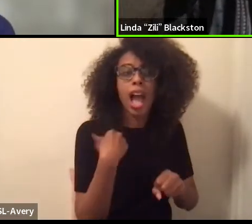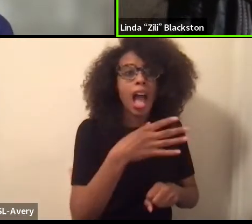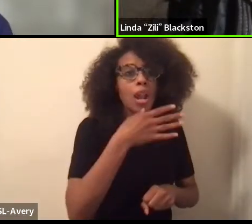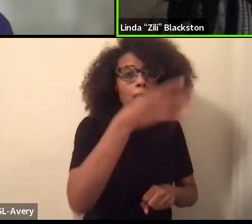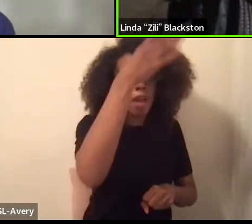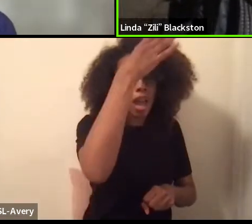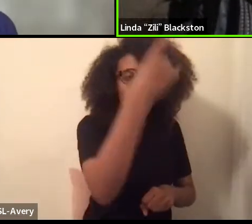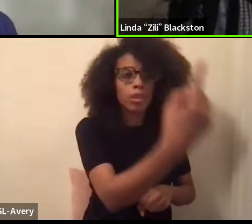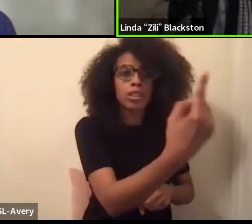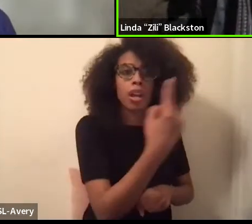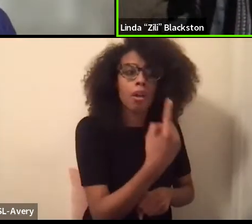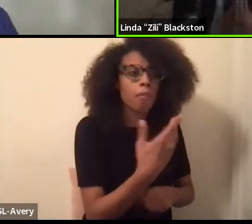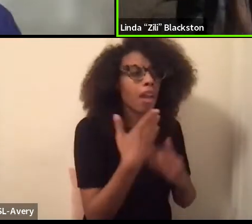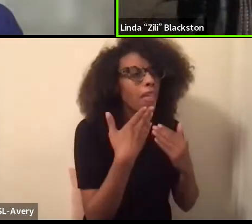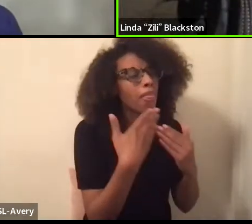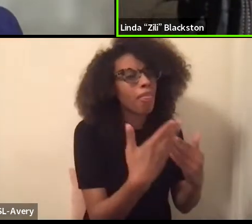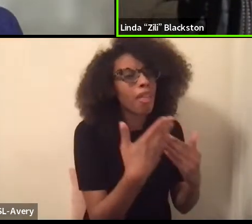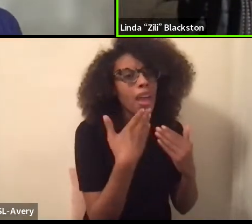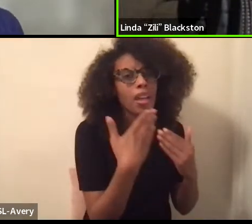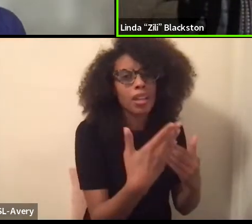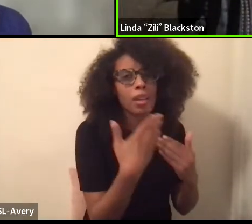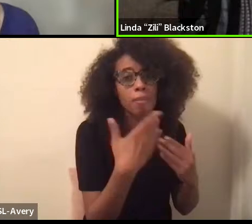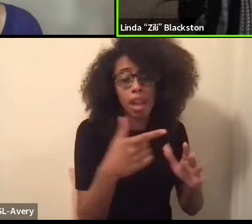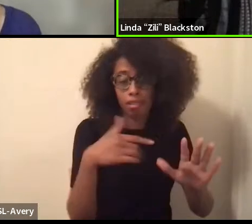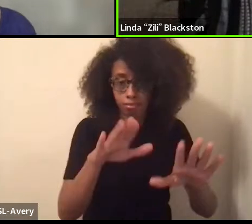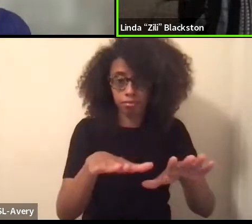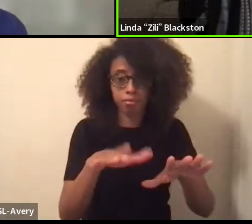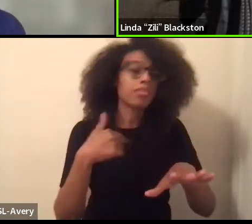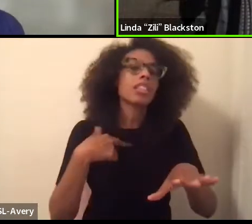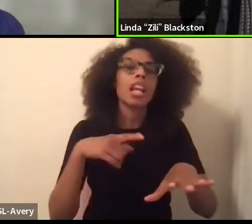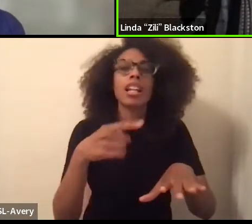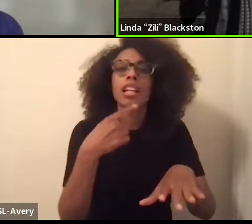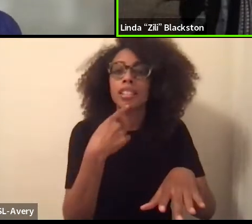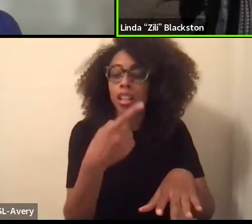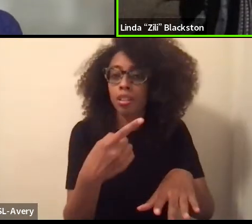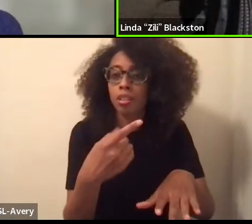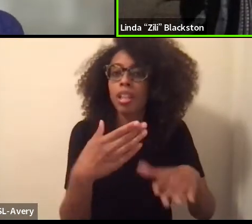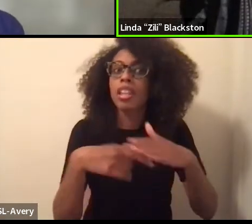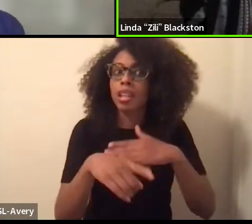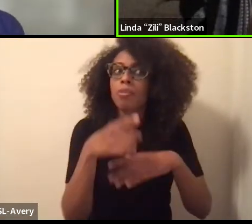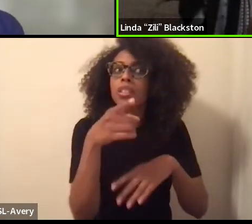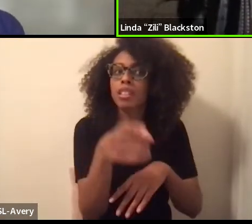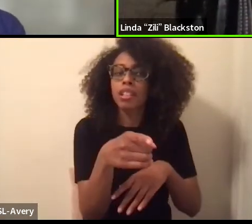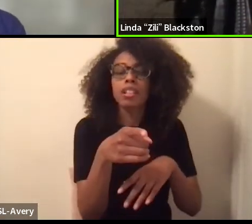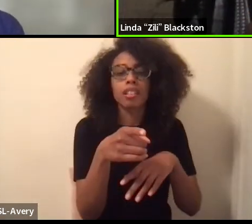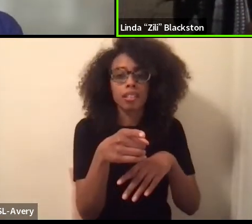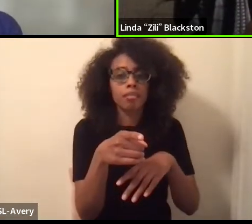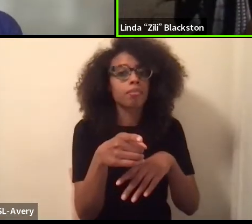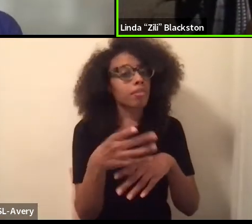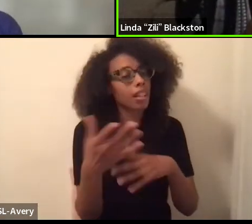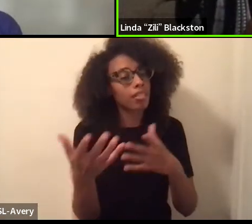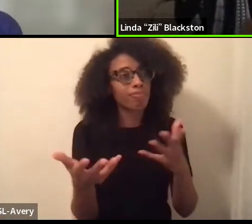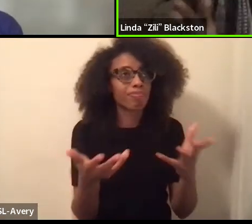to me thanking me. Now, I have to tell you, this was in a very,